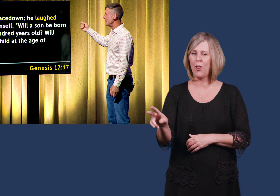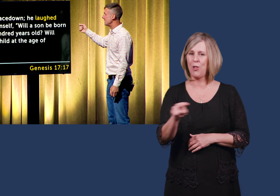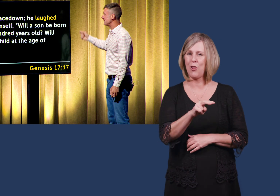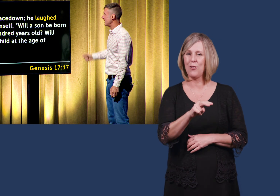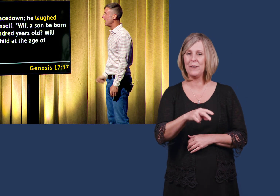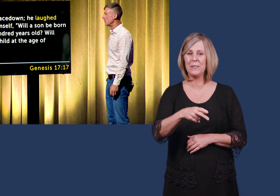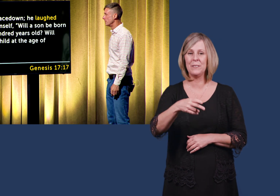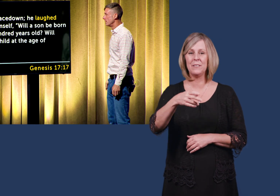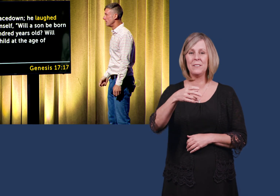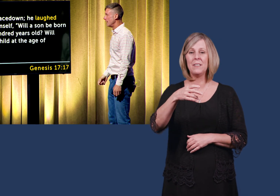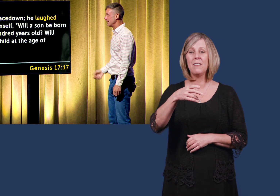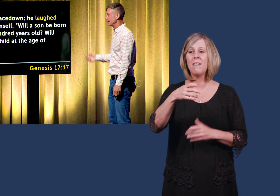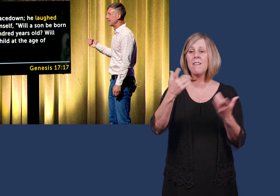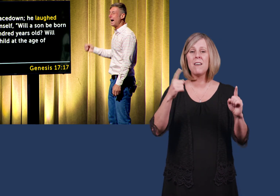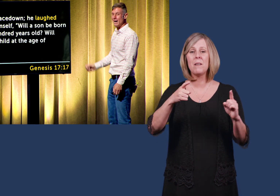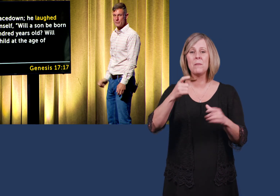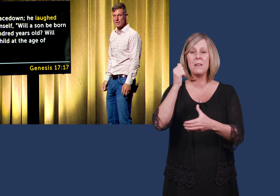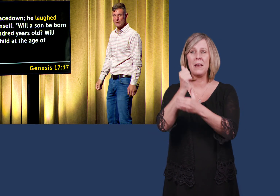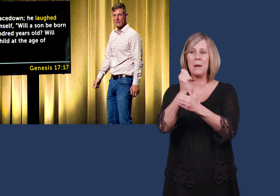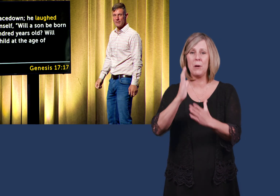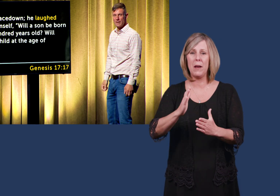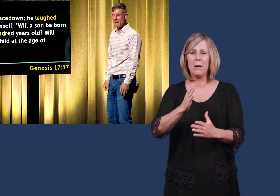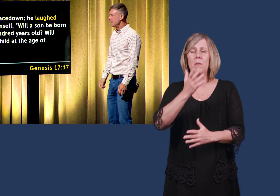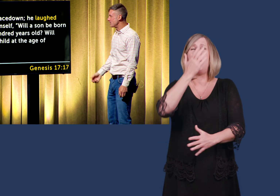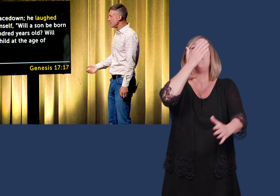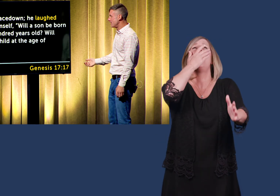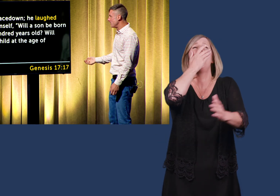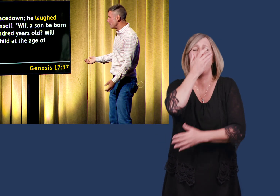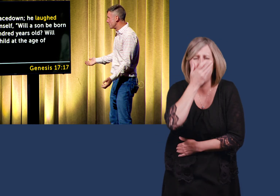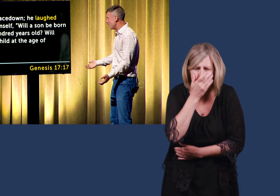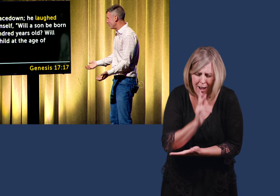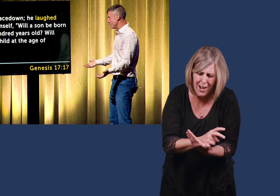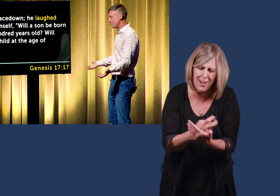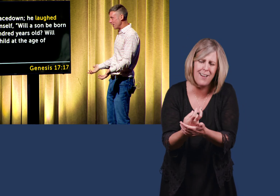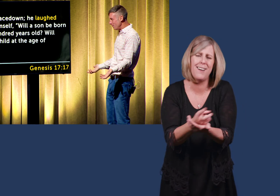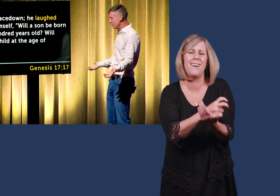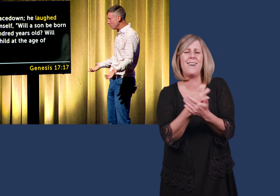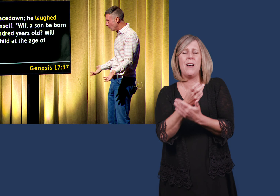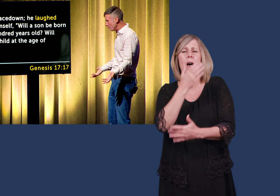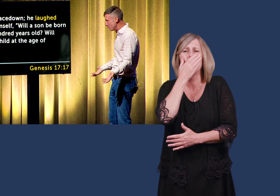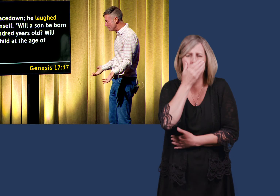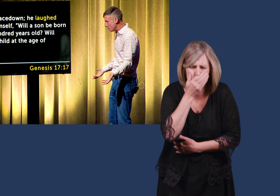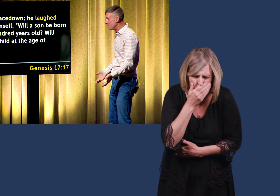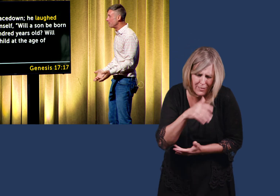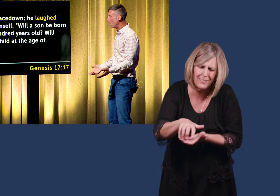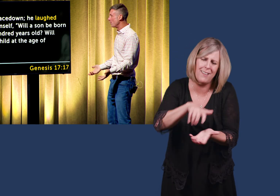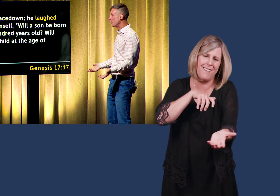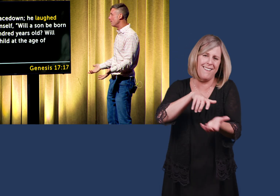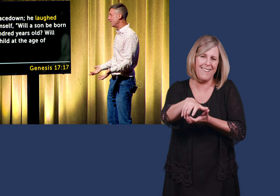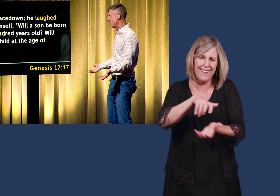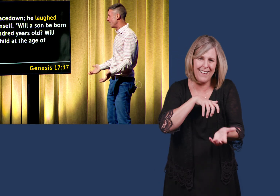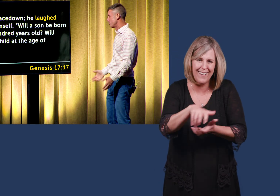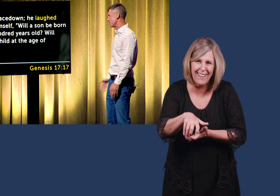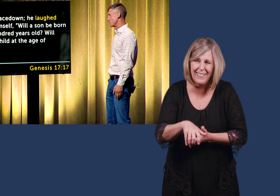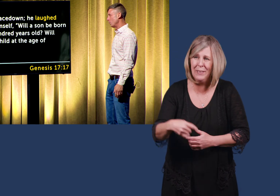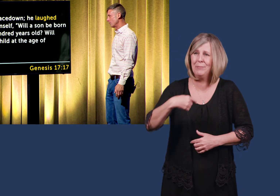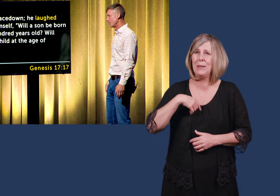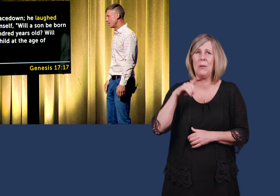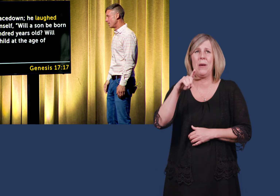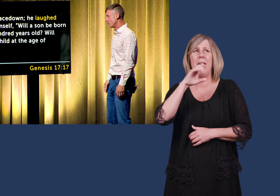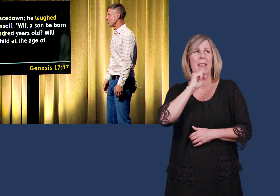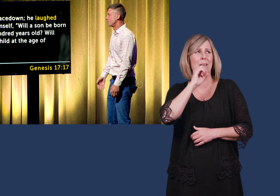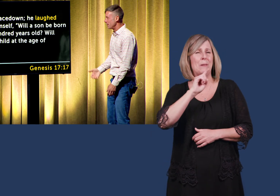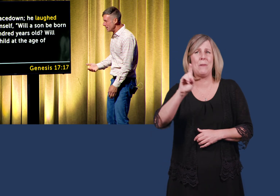fell face down, and he laughed. And he just said to himself, will a son be born to a man 100 years